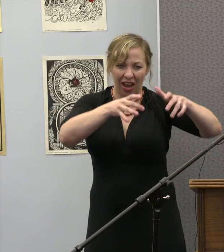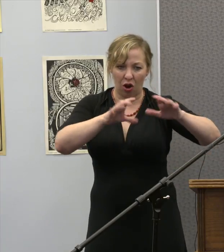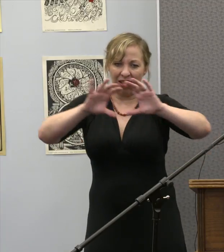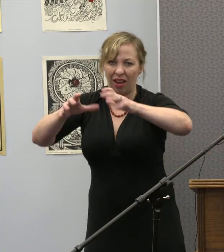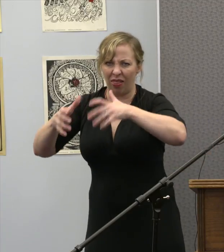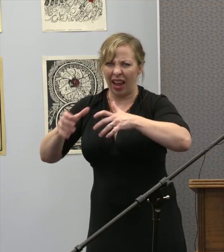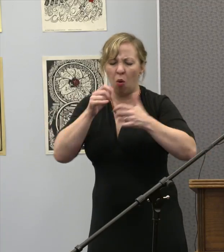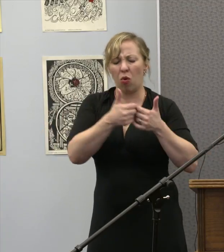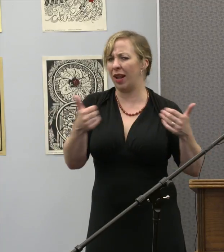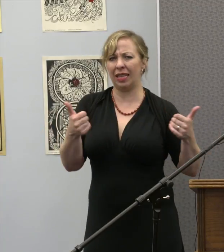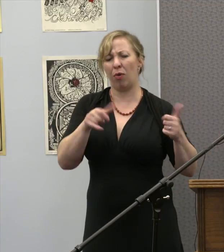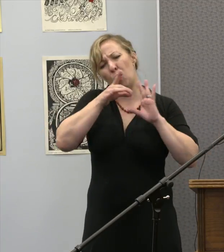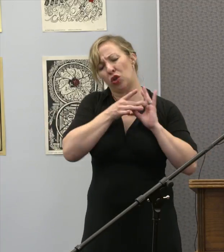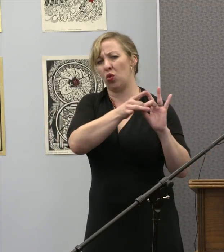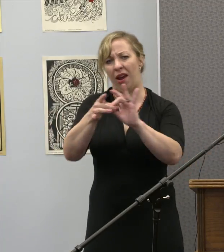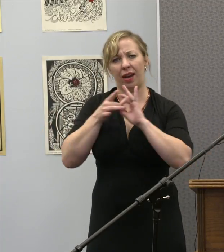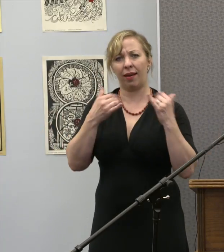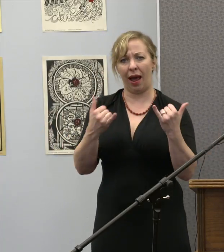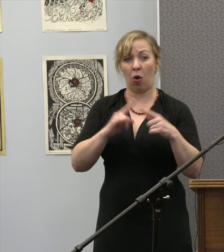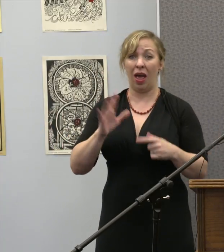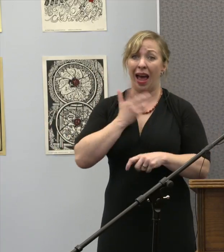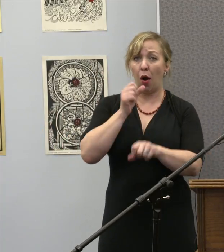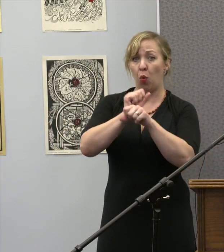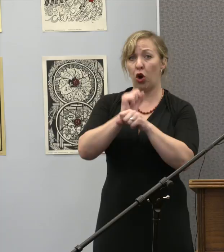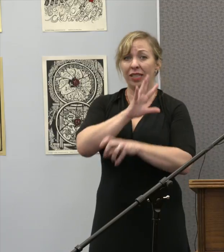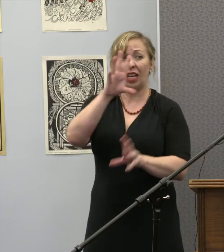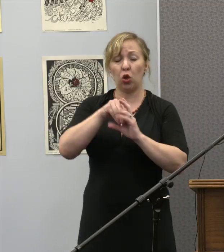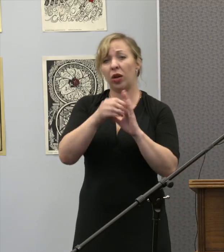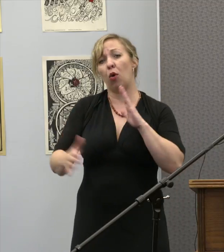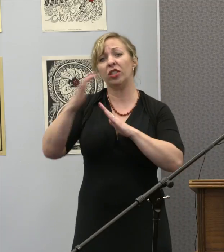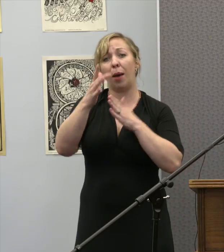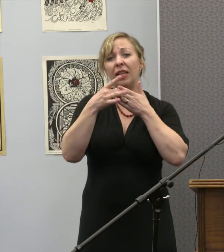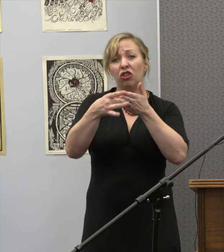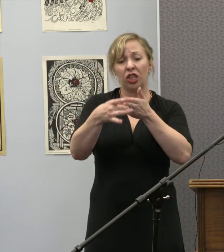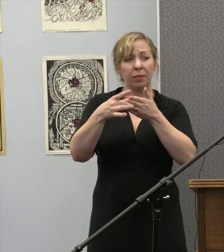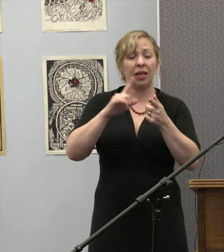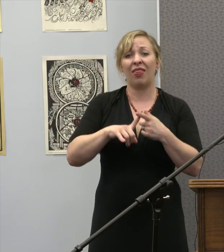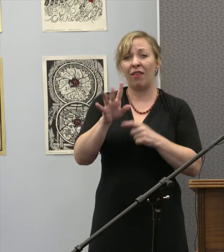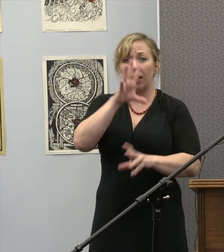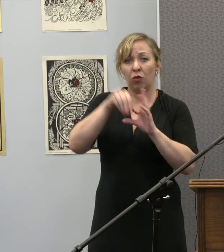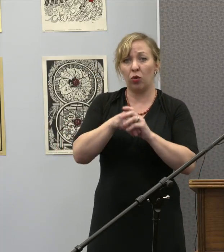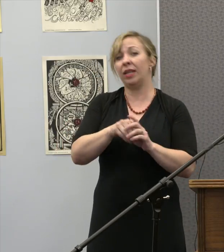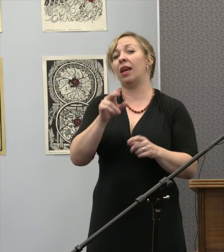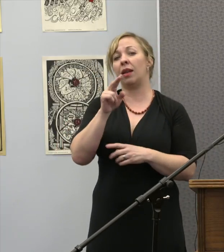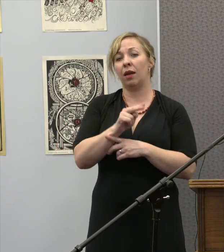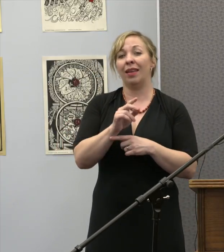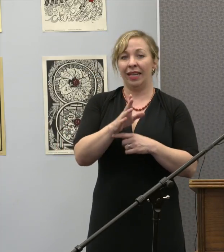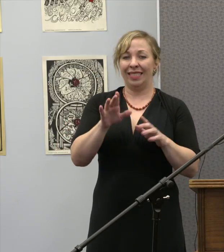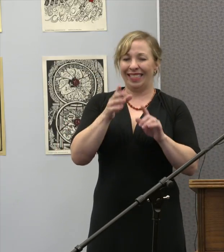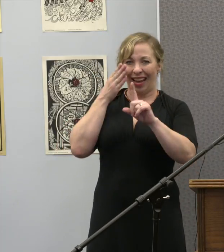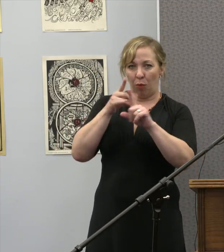connections. Our efforts in this campaign have included our top leadership joining in nonviolent direct action, both here in DC and in